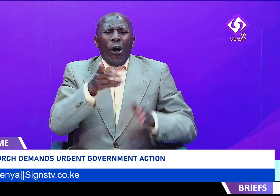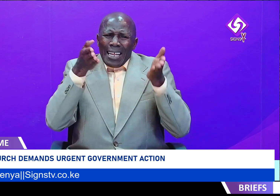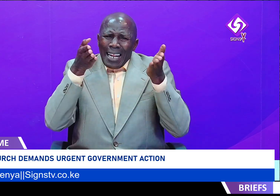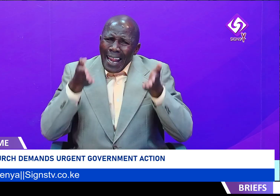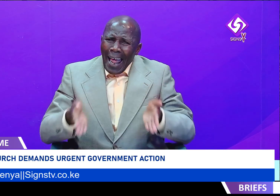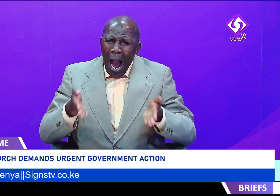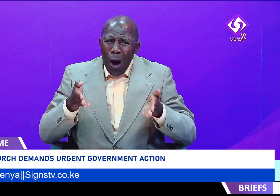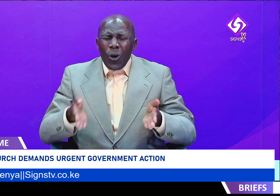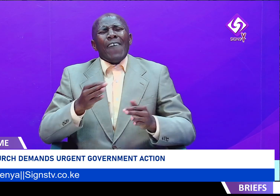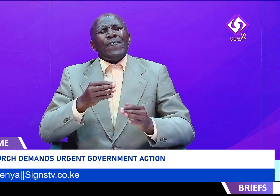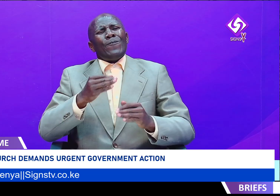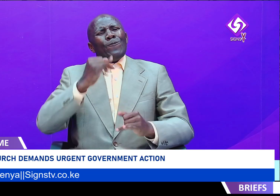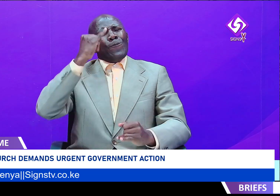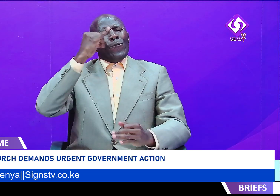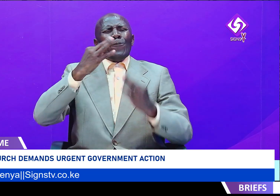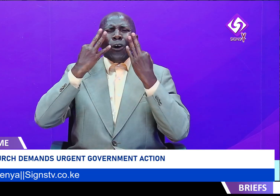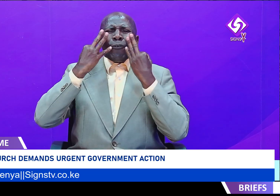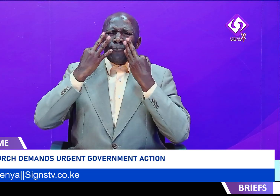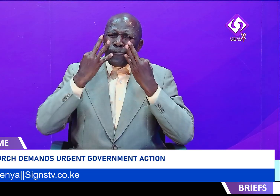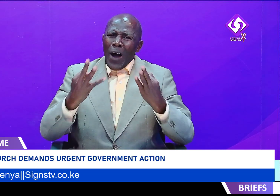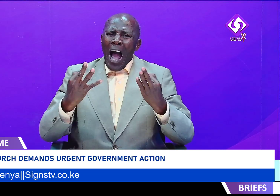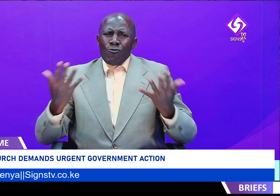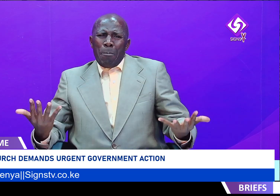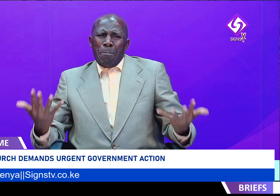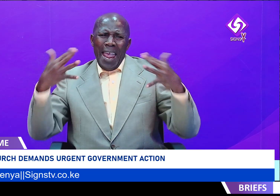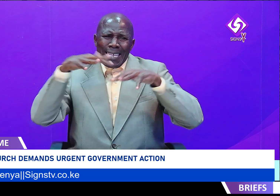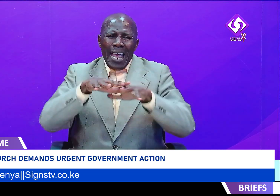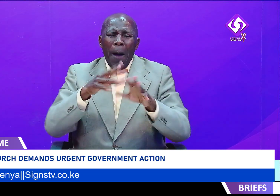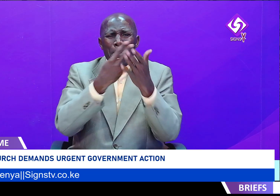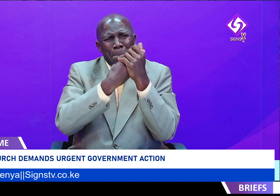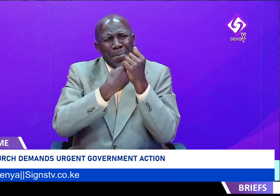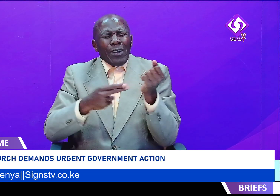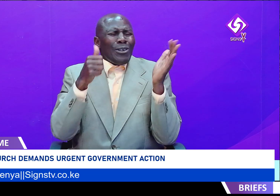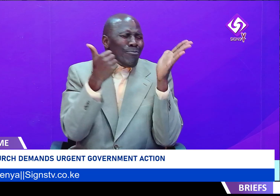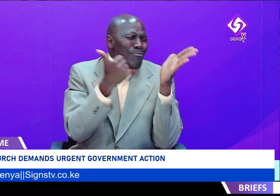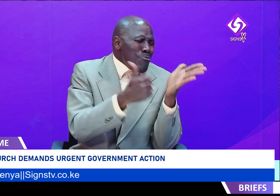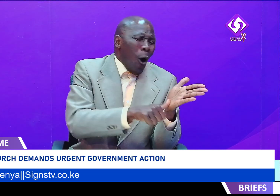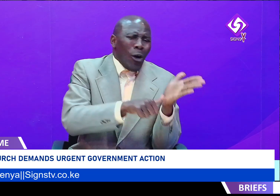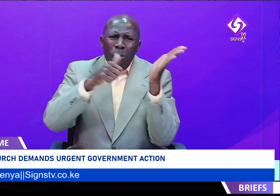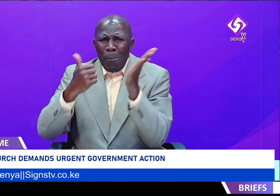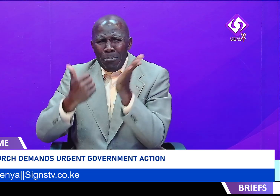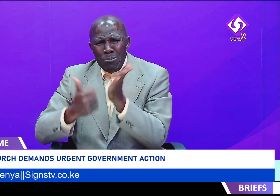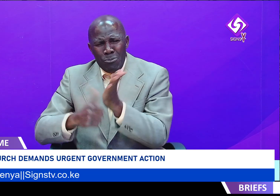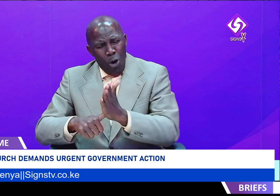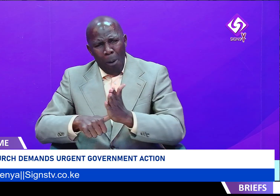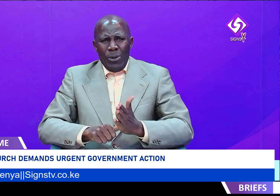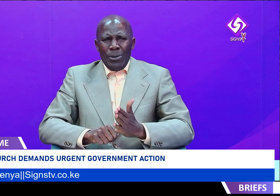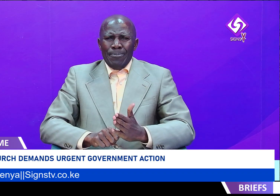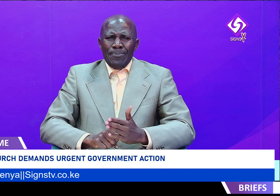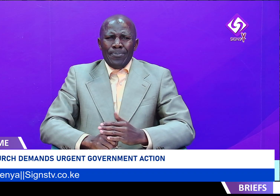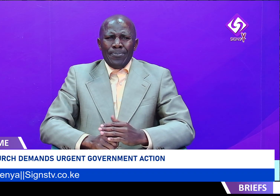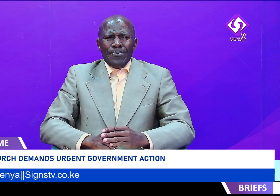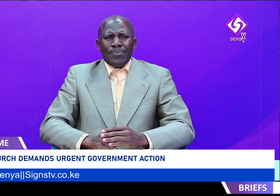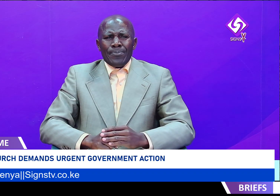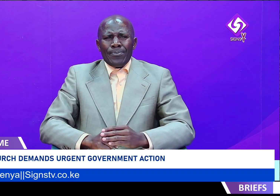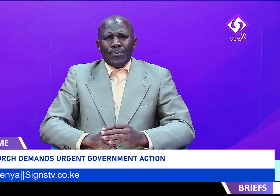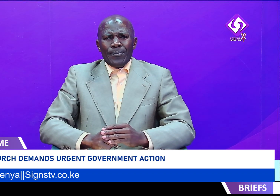The church is demanding immediate and definite solutions to both